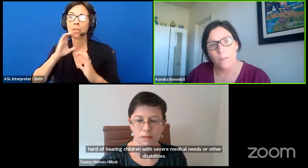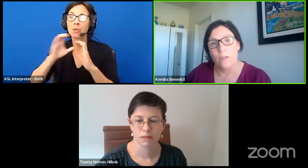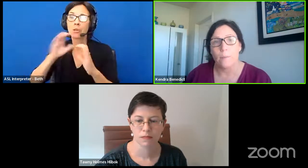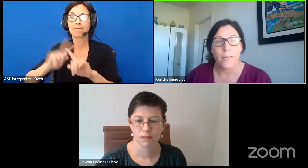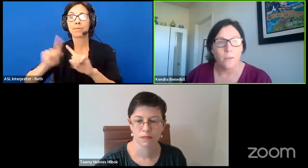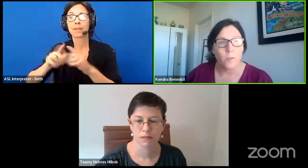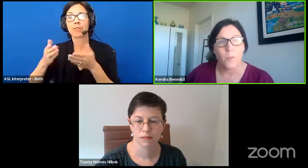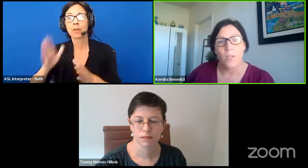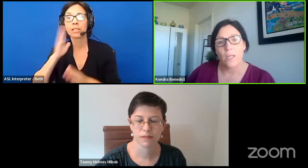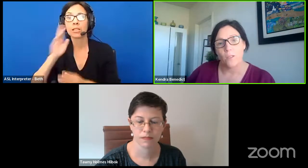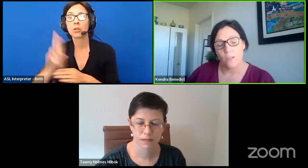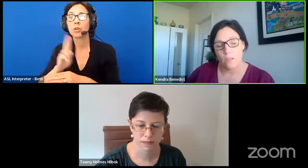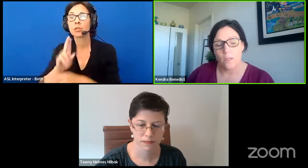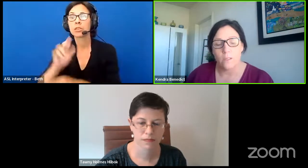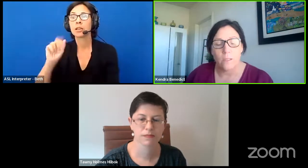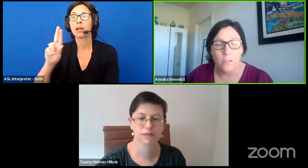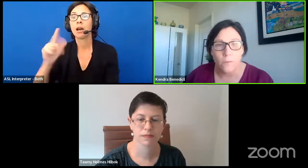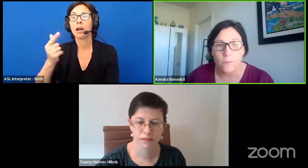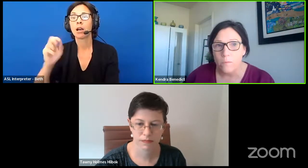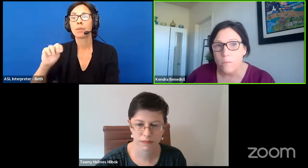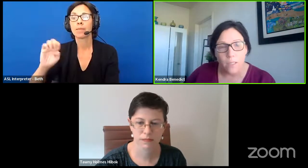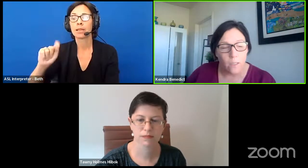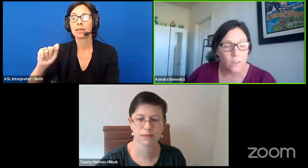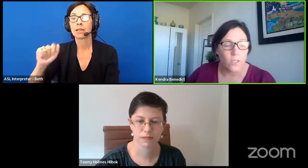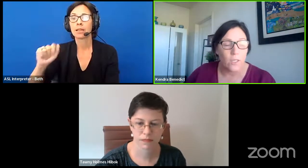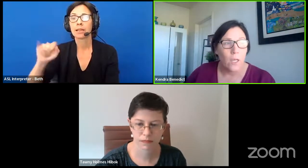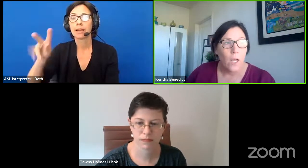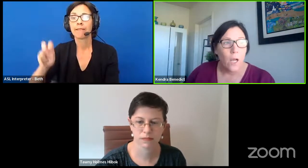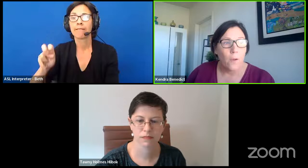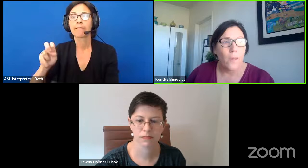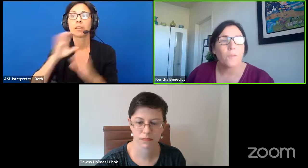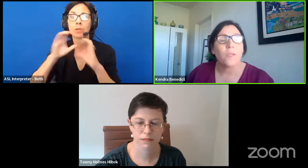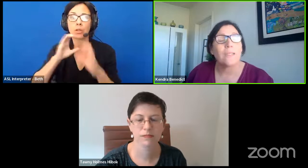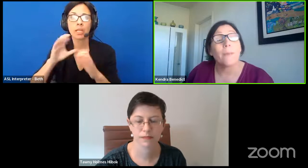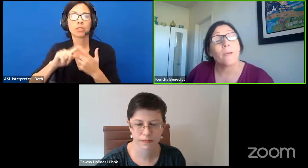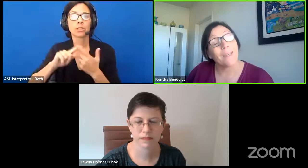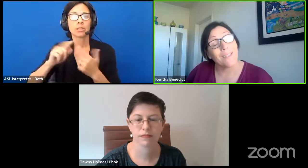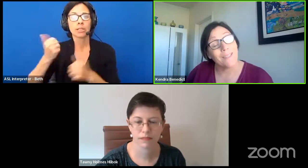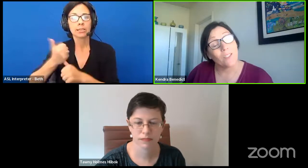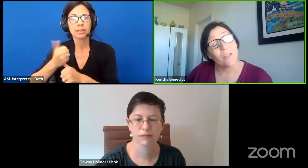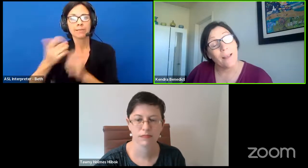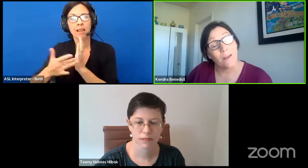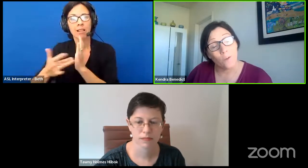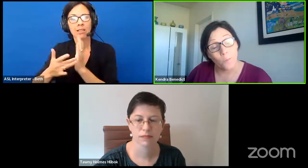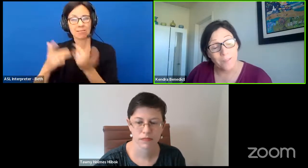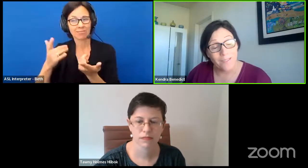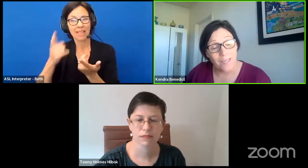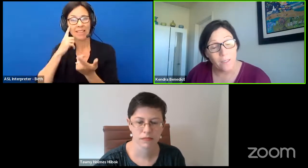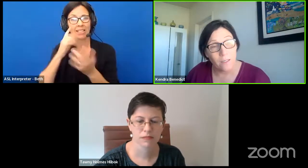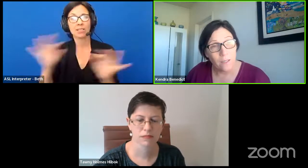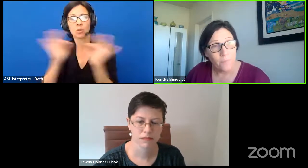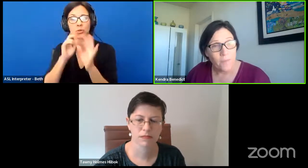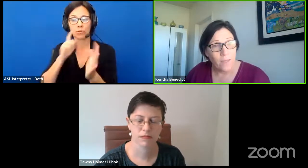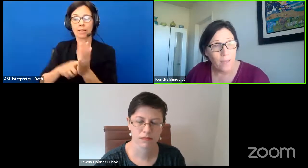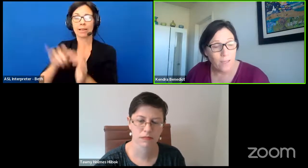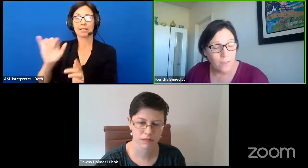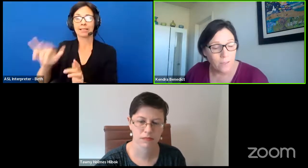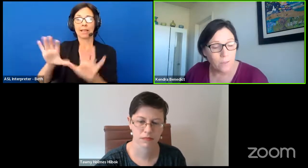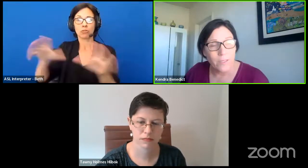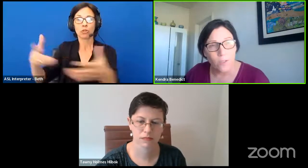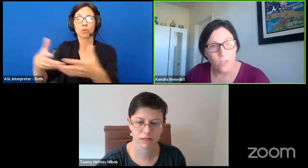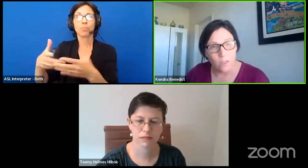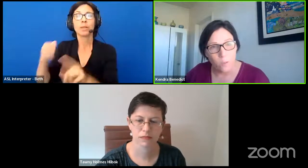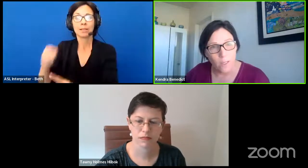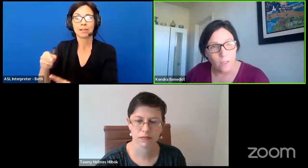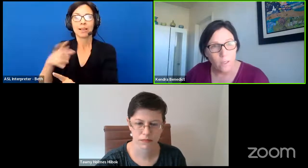ways using augmentative communication, assistive technology. We have to at least make recognition that that group is there and